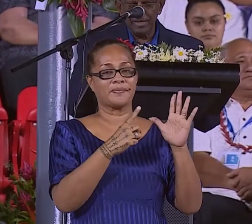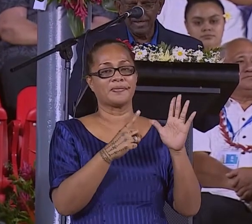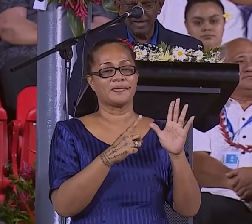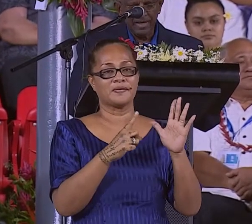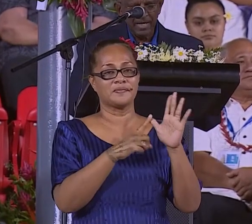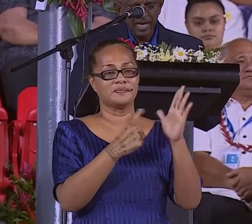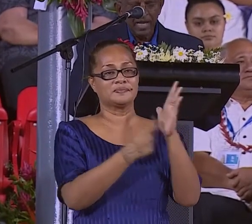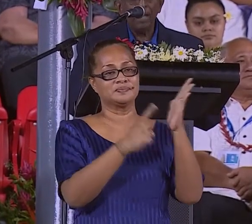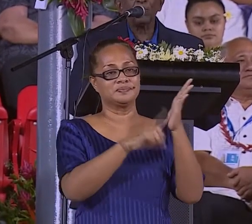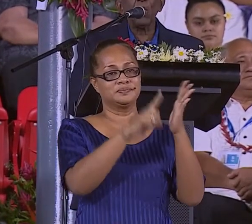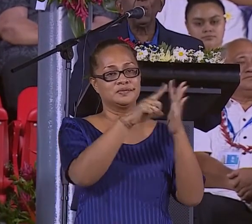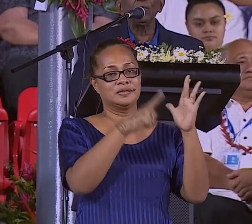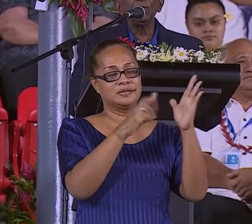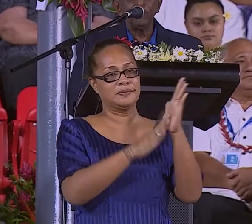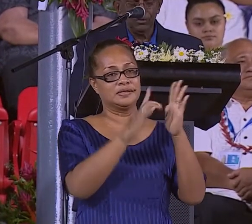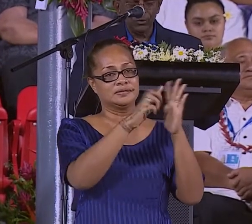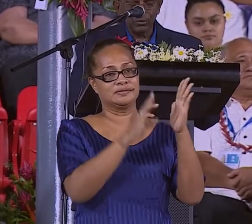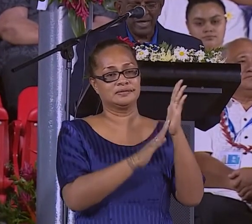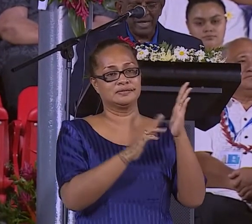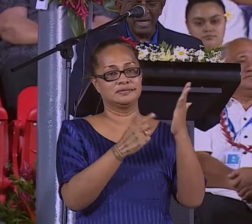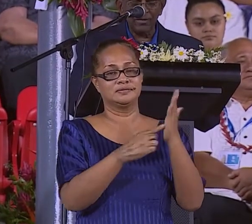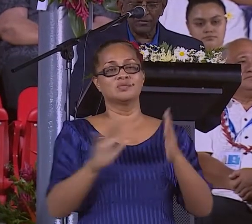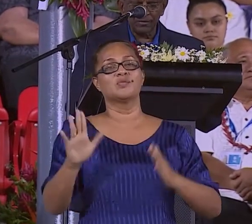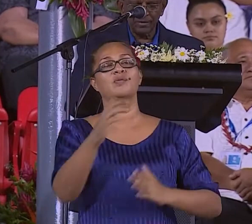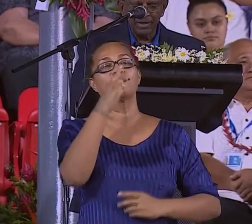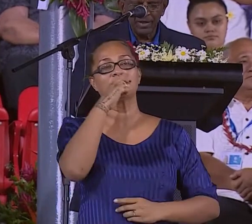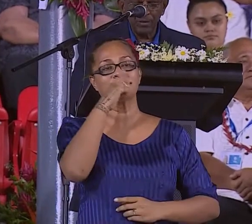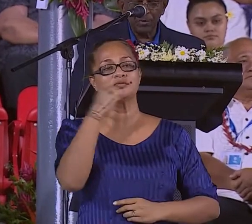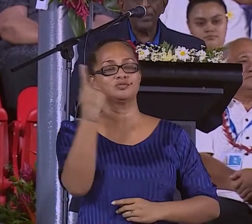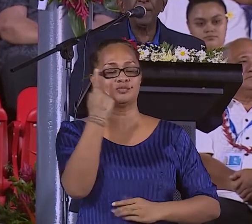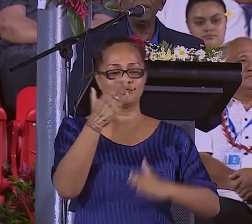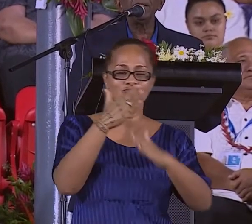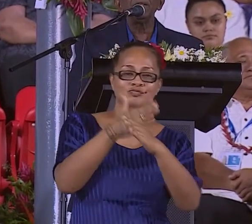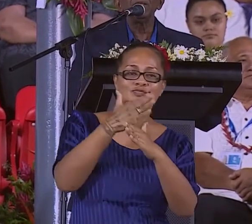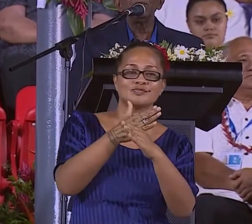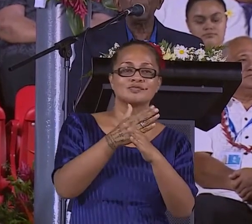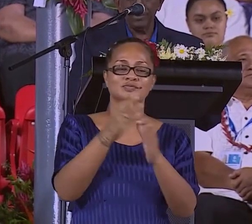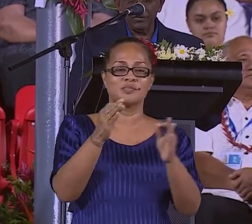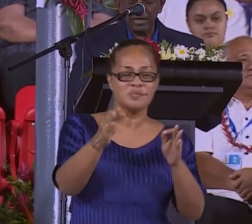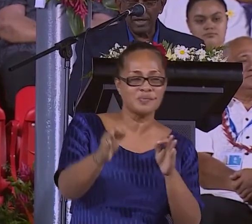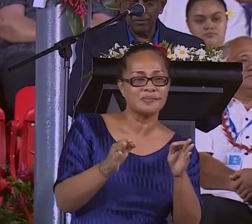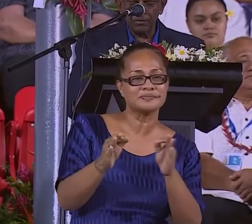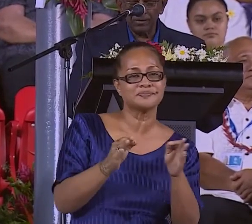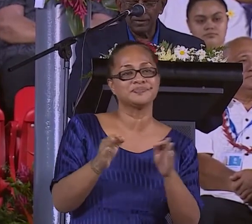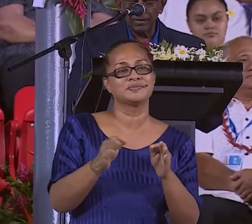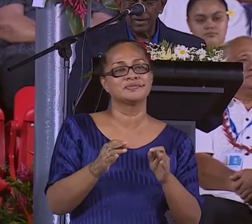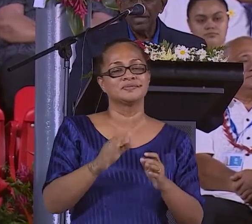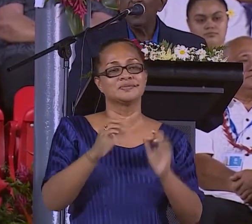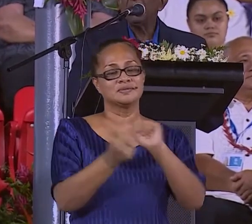Committee, have gone to great lengths in preparing for these